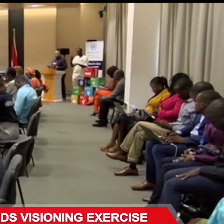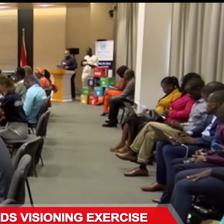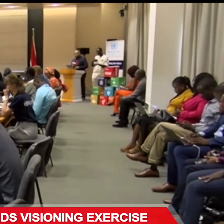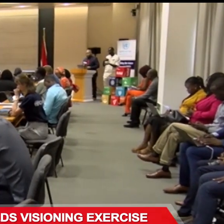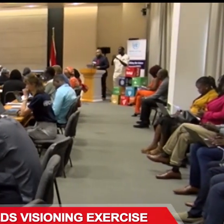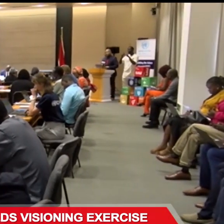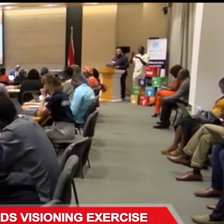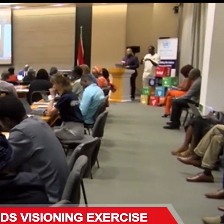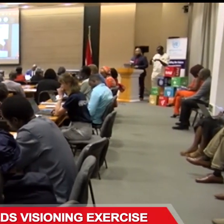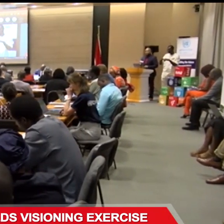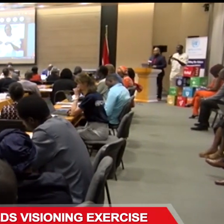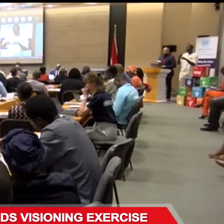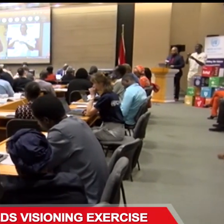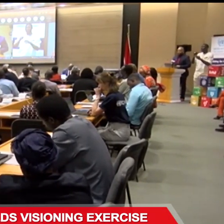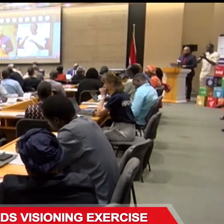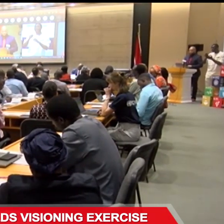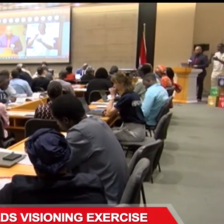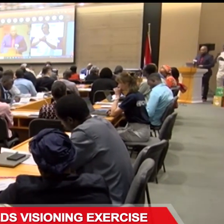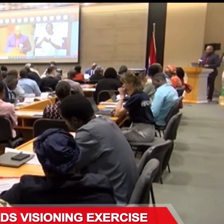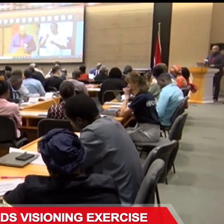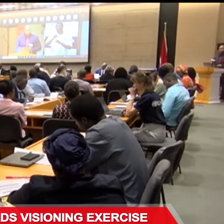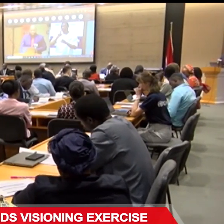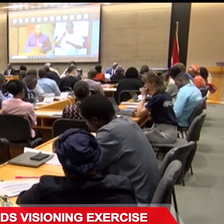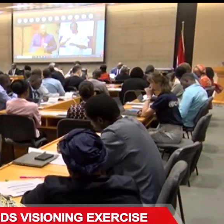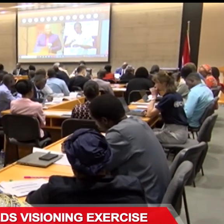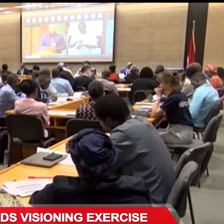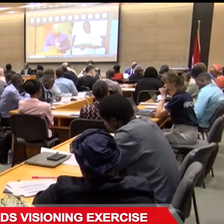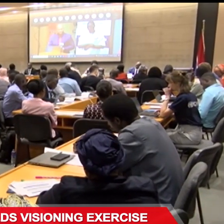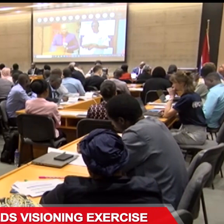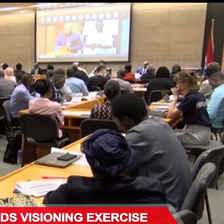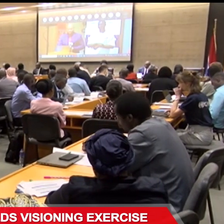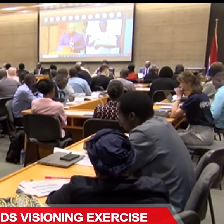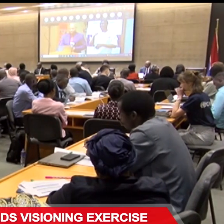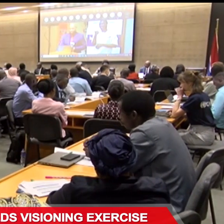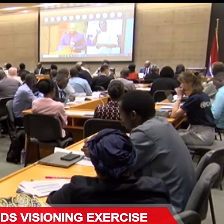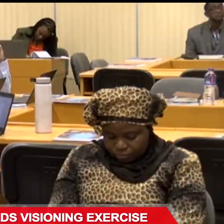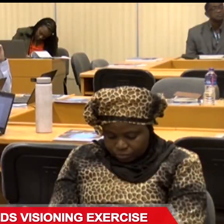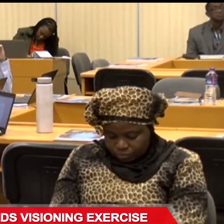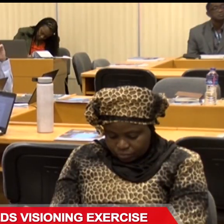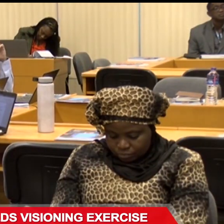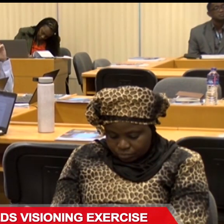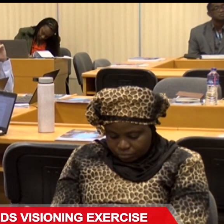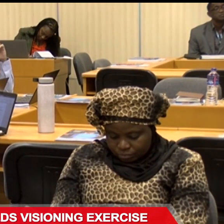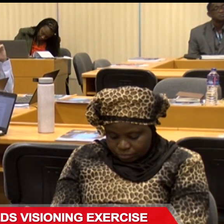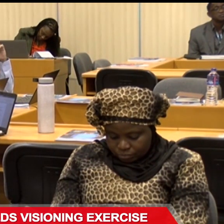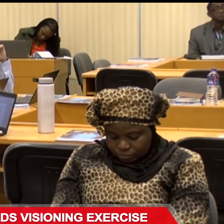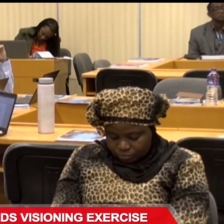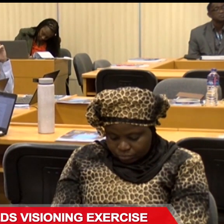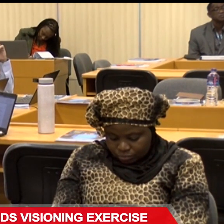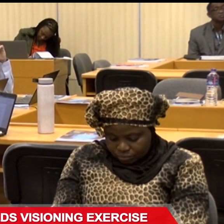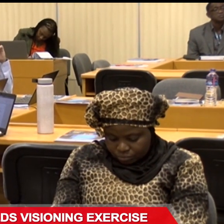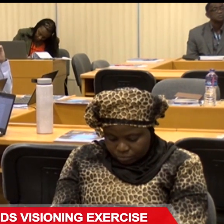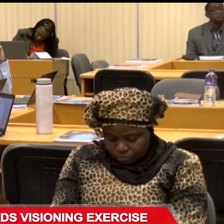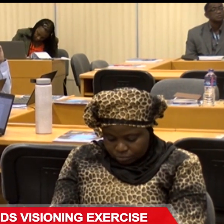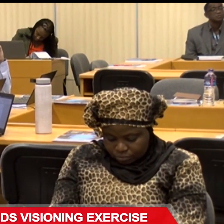the Russia-Ukraine war, climate change, and a host of others, in which the Gambia is no exception. To better prepare themselves and